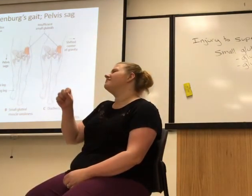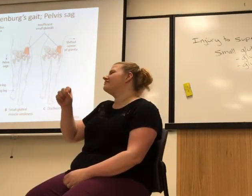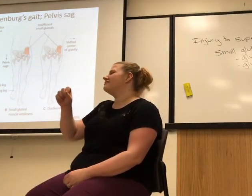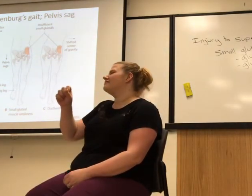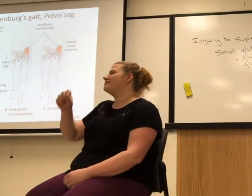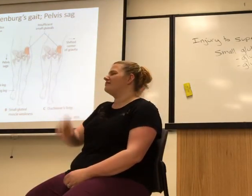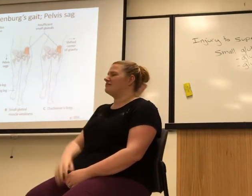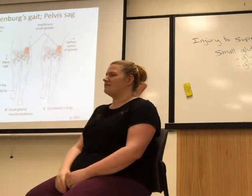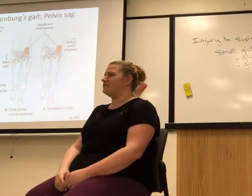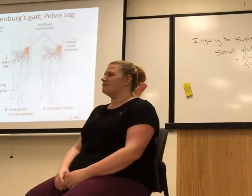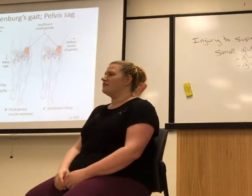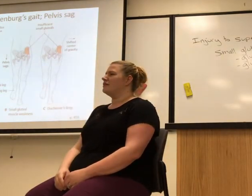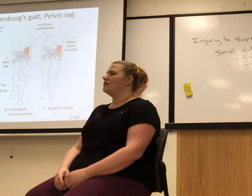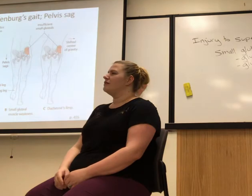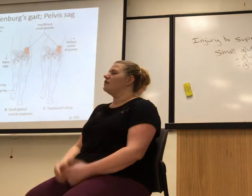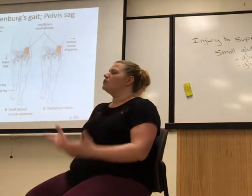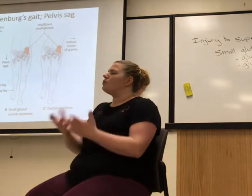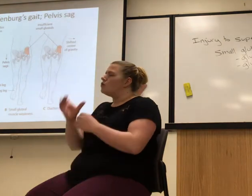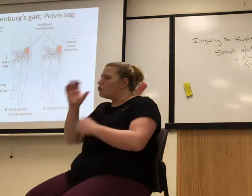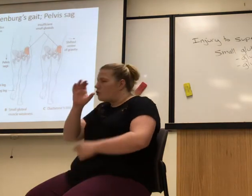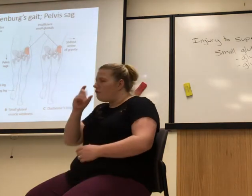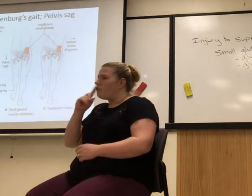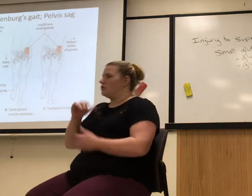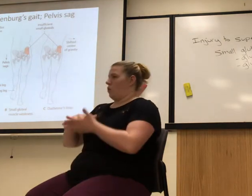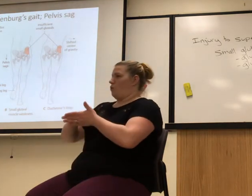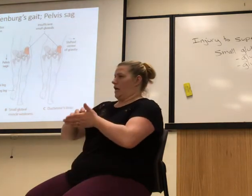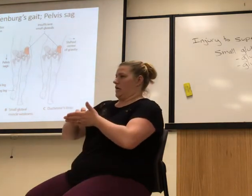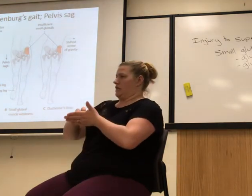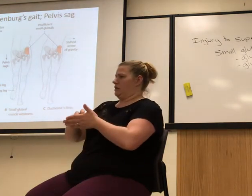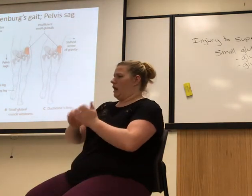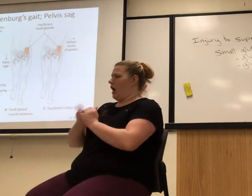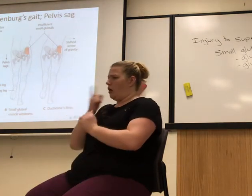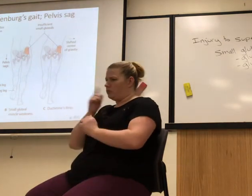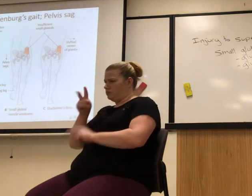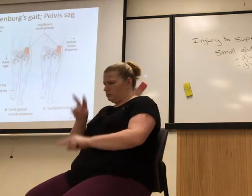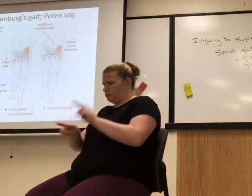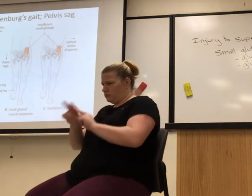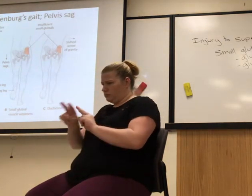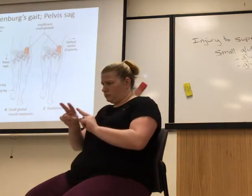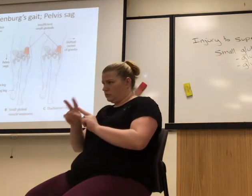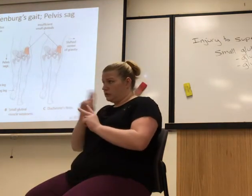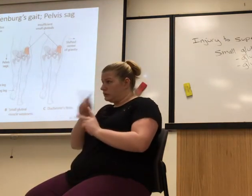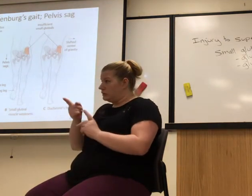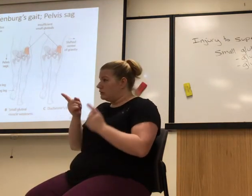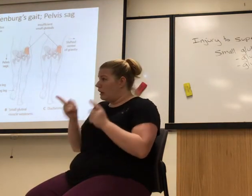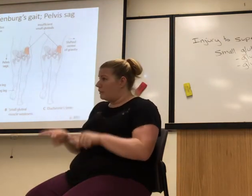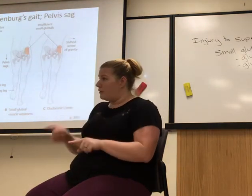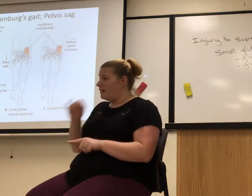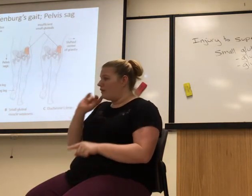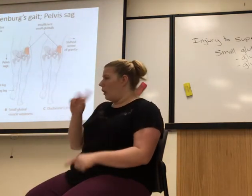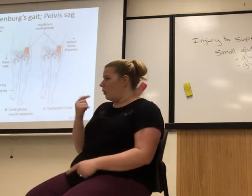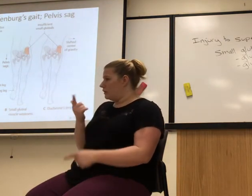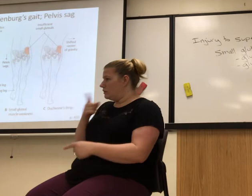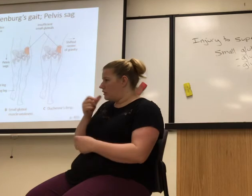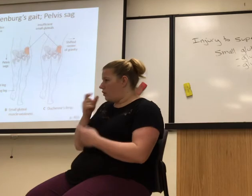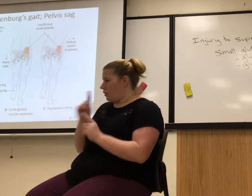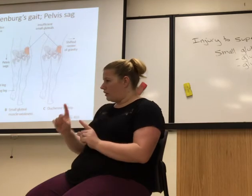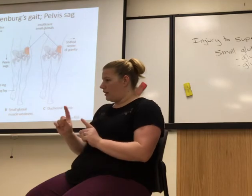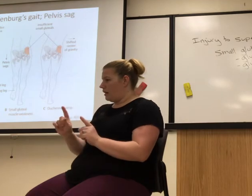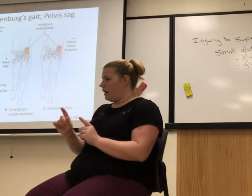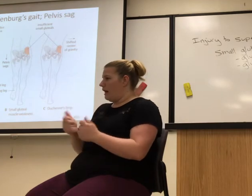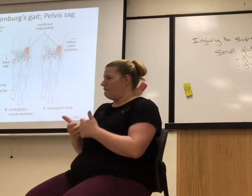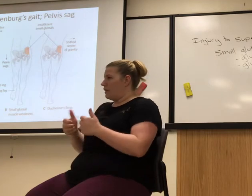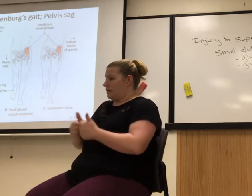weakness. The way you can observe it is if that's all that's not working and everything distal